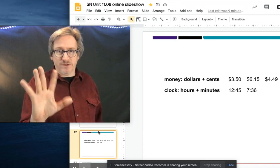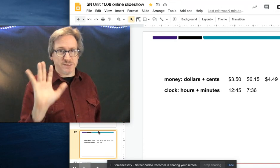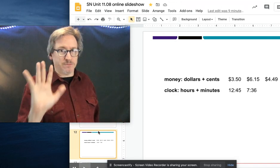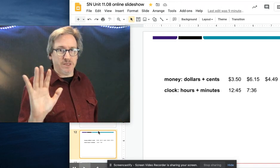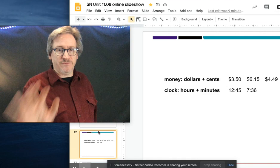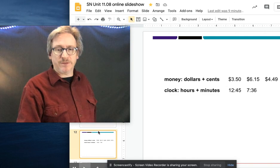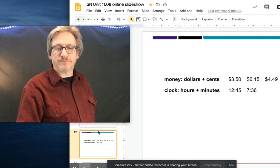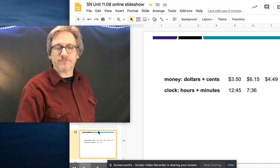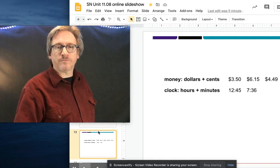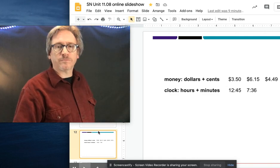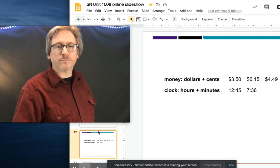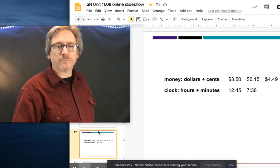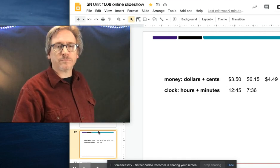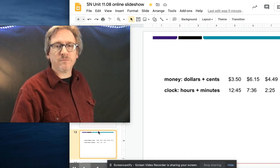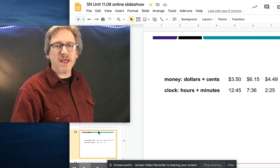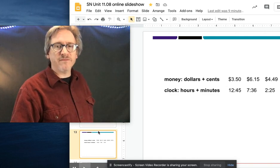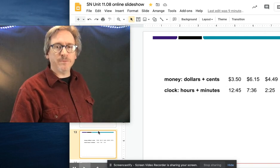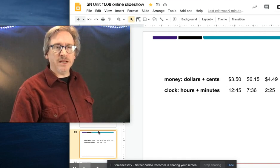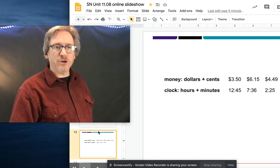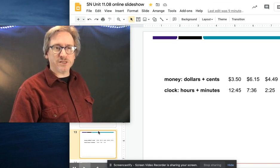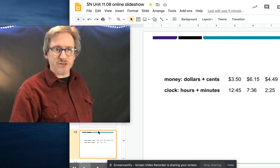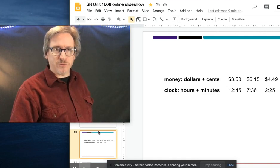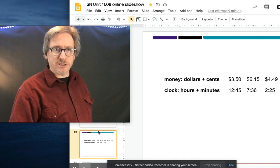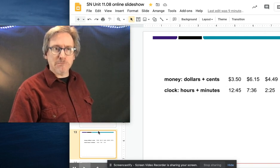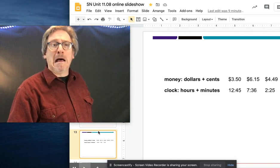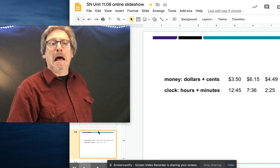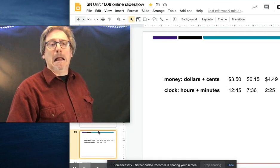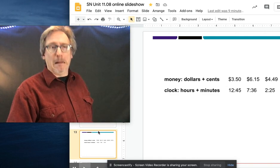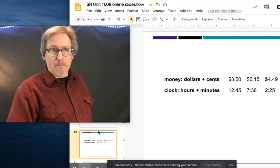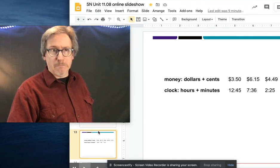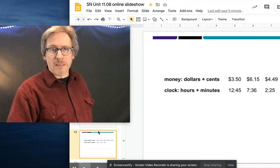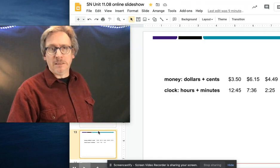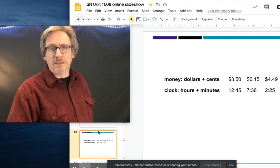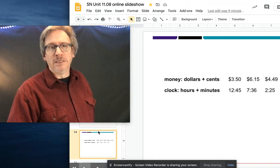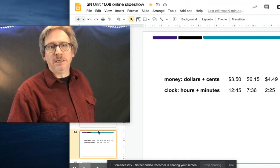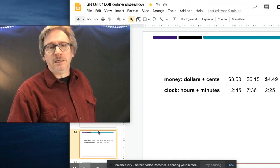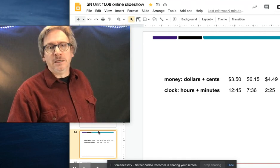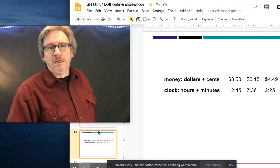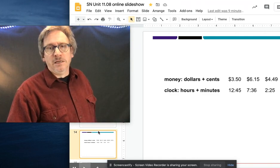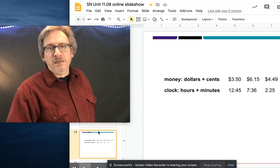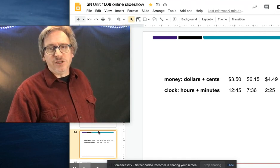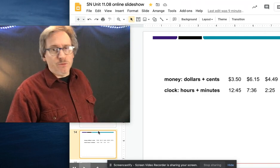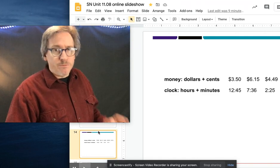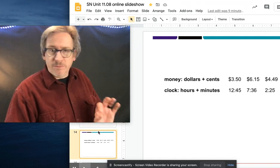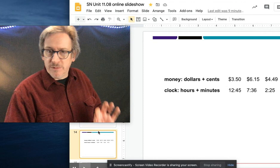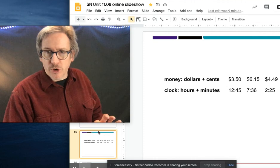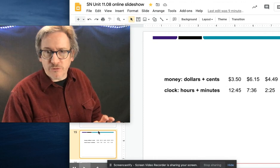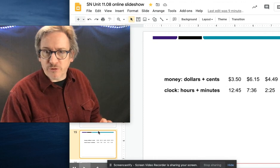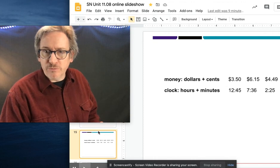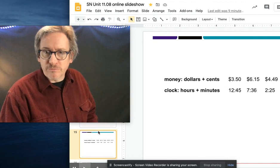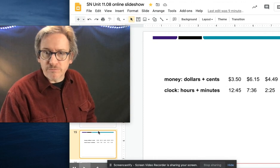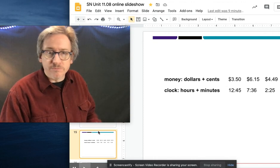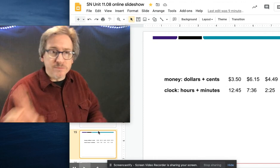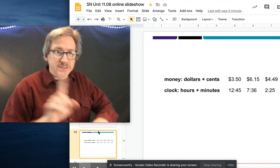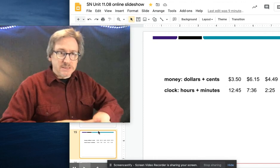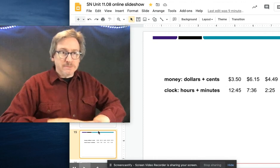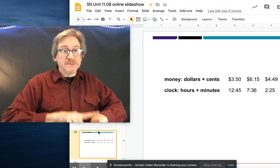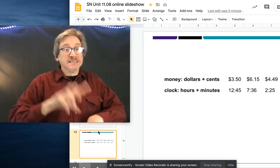are confusing, believe me. Having been in your situation, I don't know. So go through.